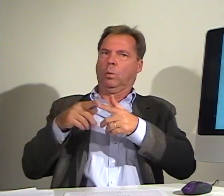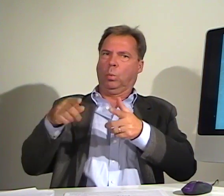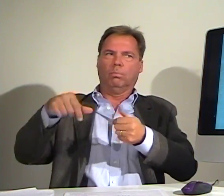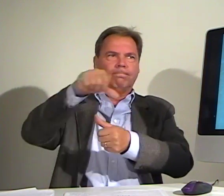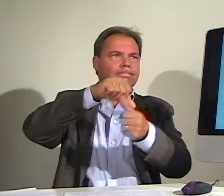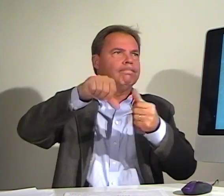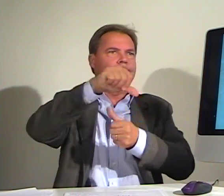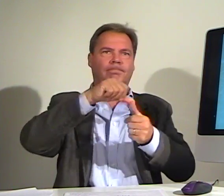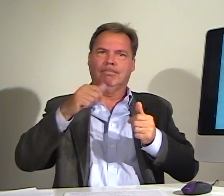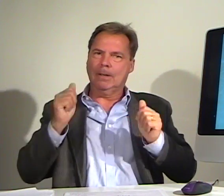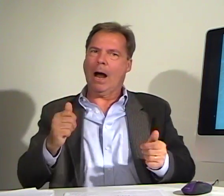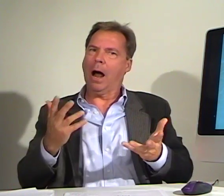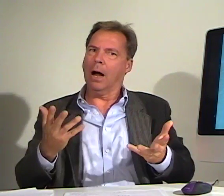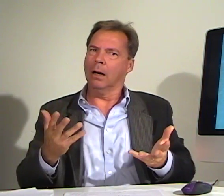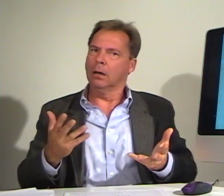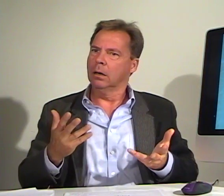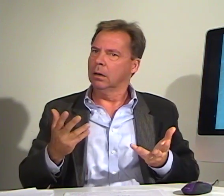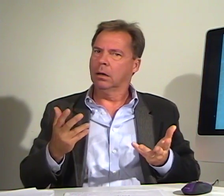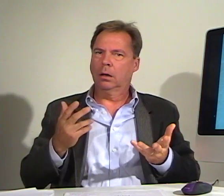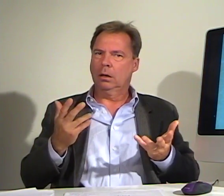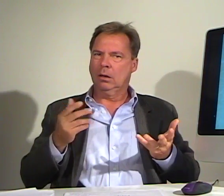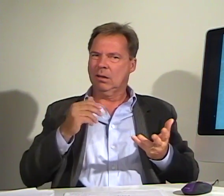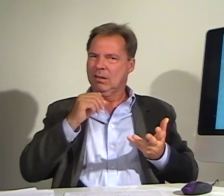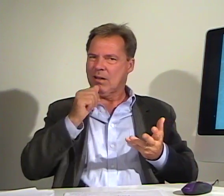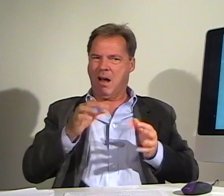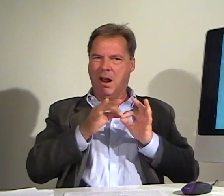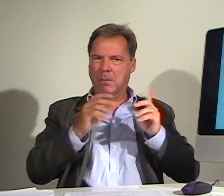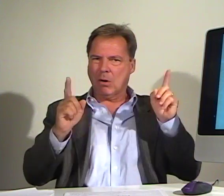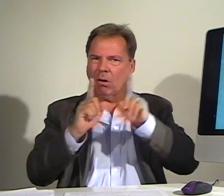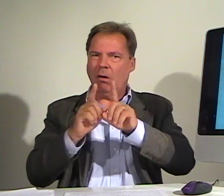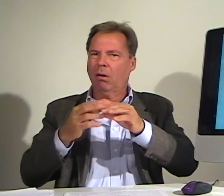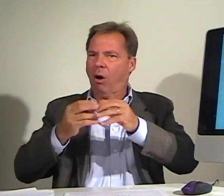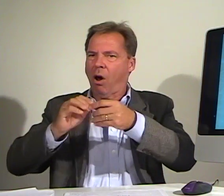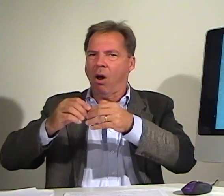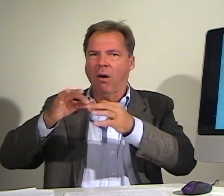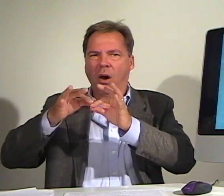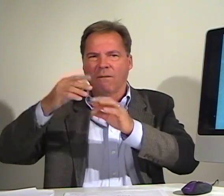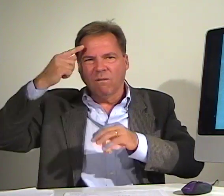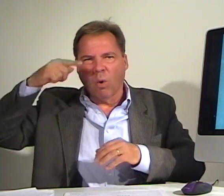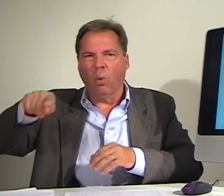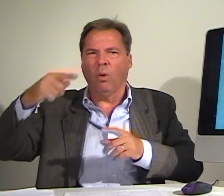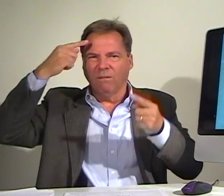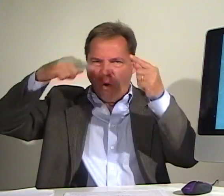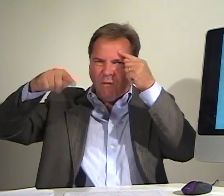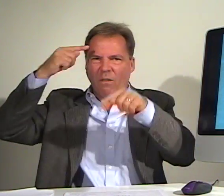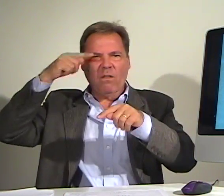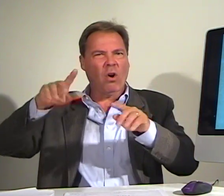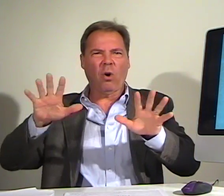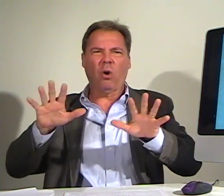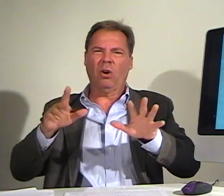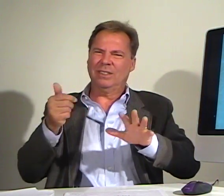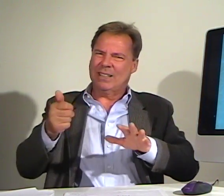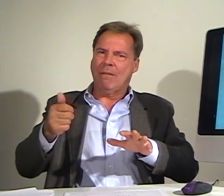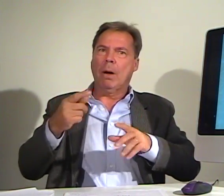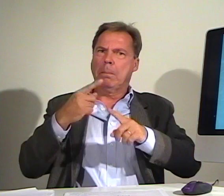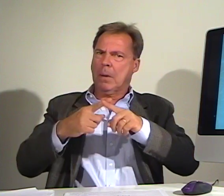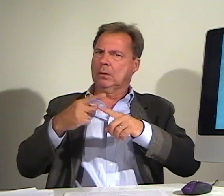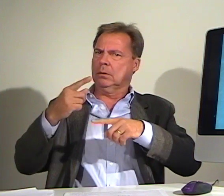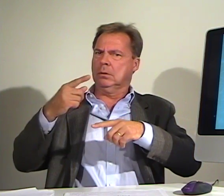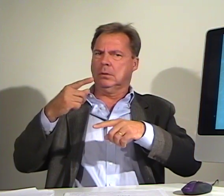with their convictions with sign language, help them to socialize with everybody and not always rely on interpreters to sign